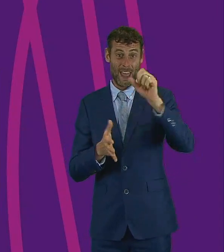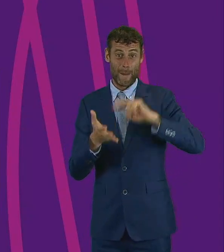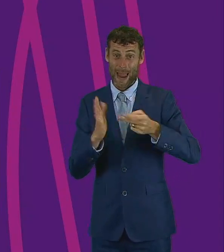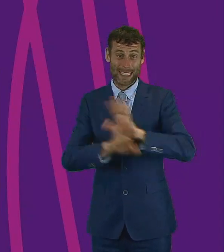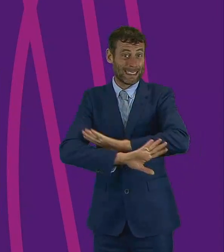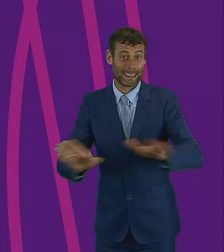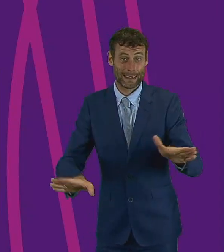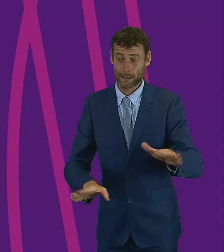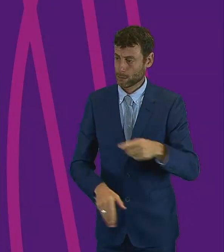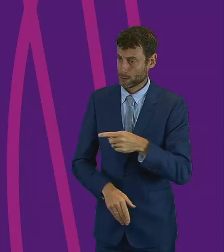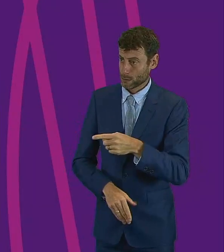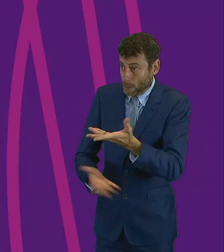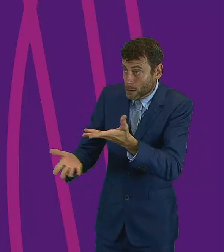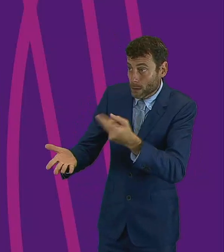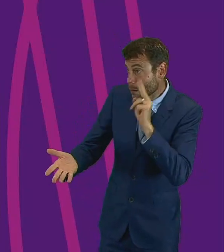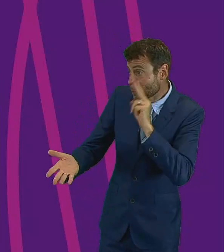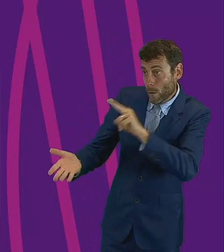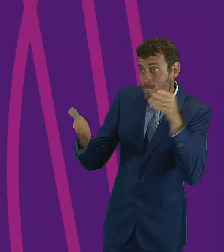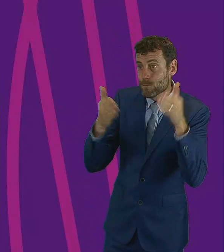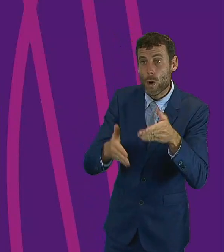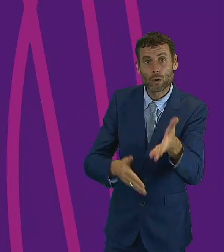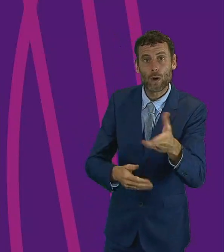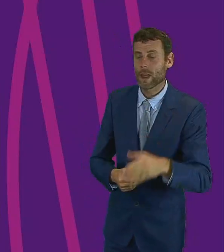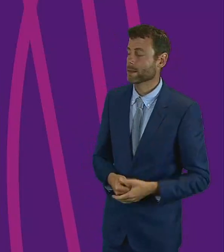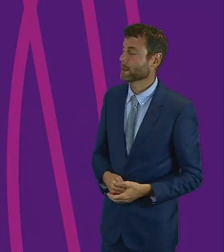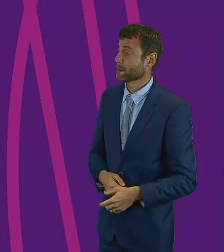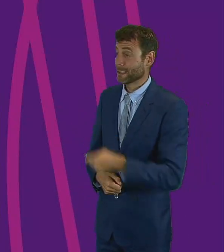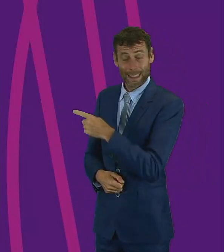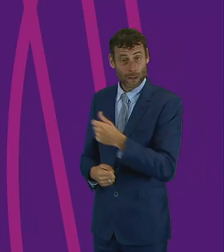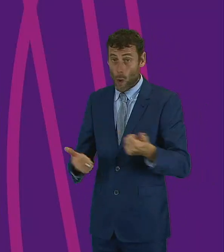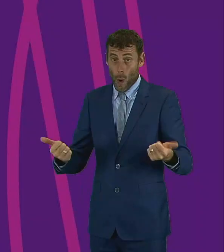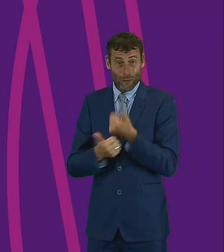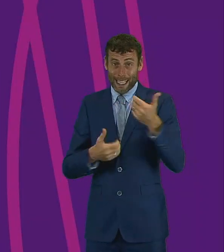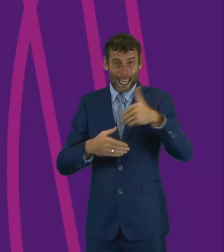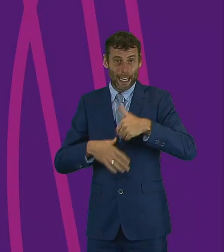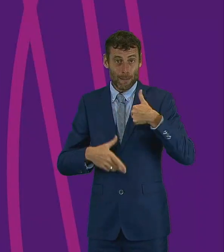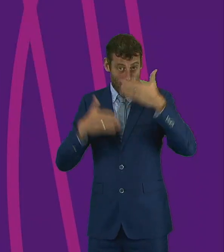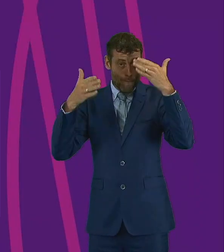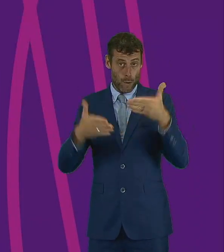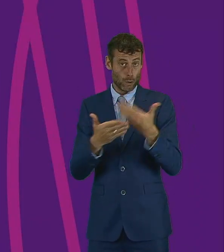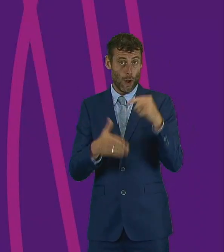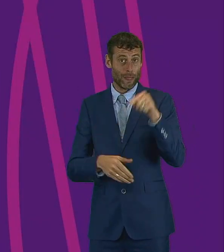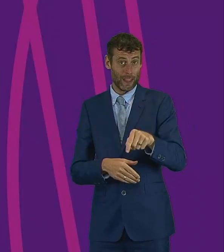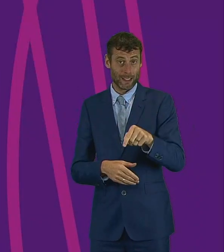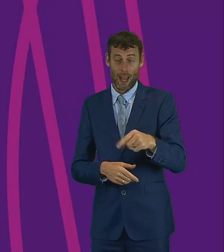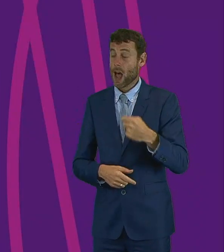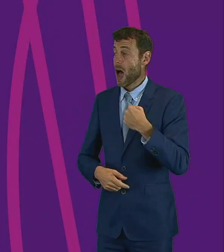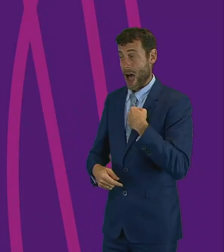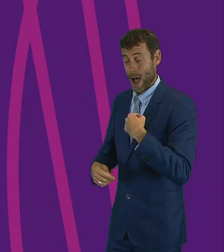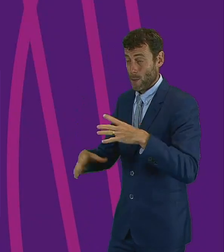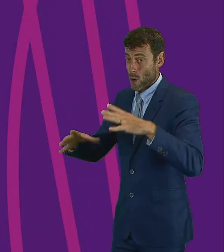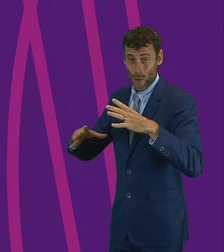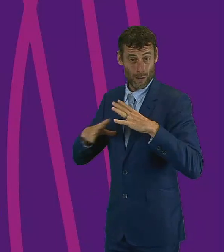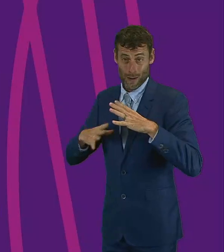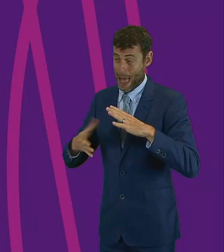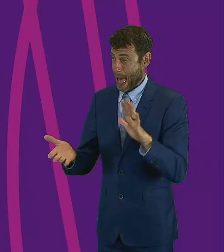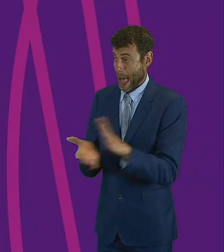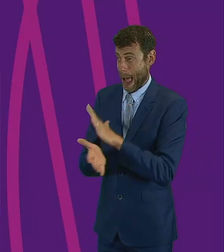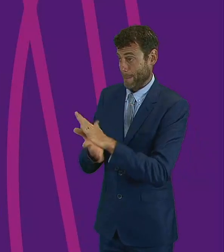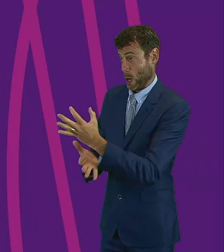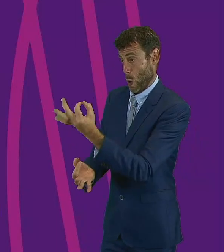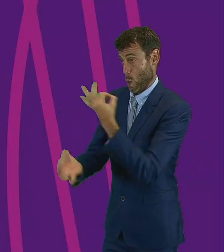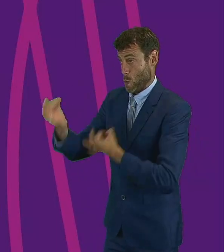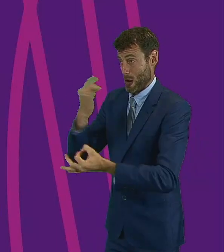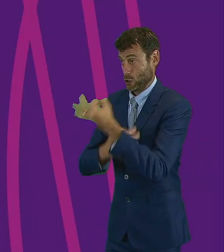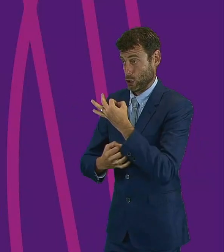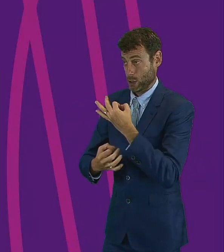Minister. All of these things are my daily focus. Can I say to Ruth Davidson, not only am I perfectly willing and happy to have questions